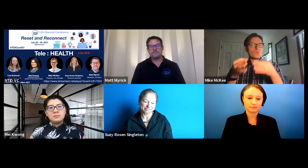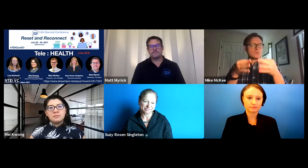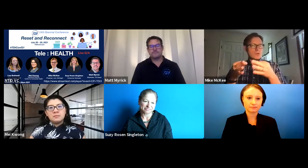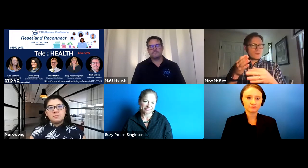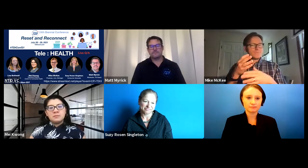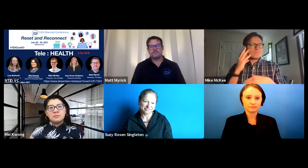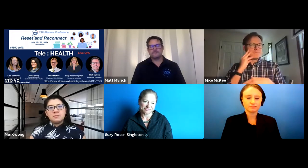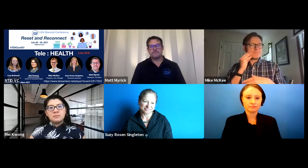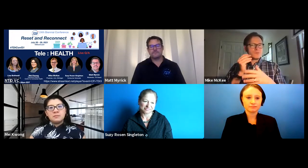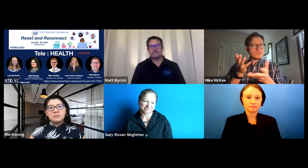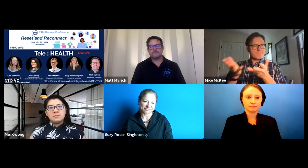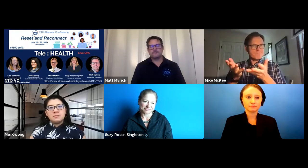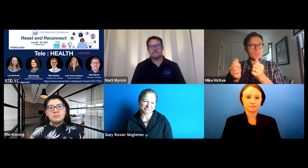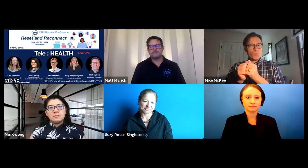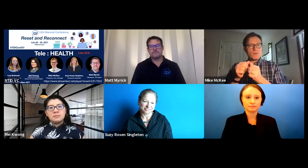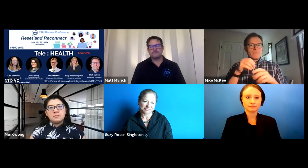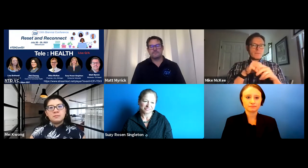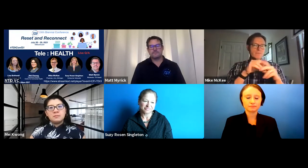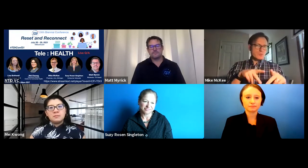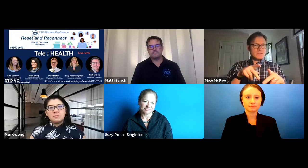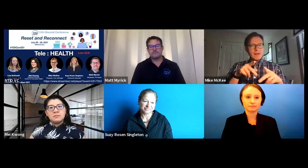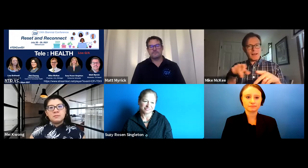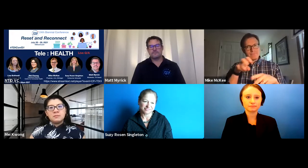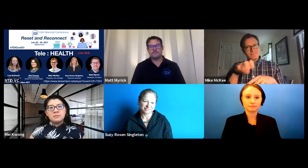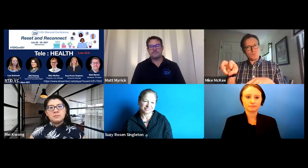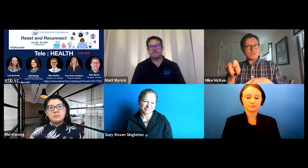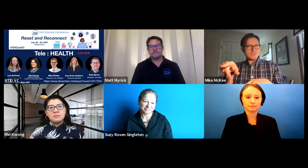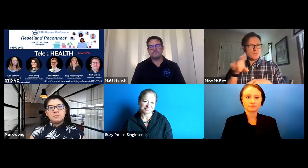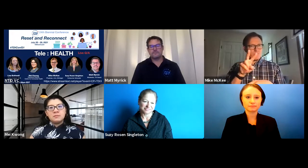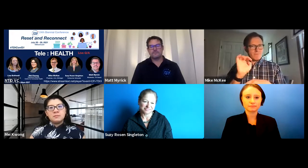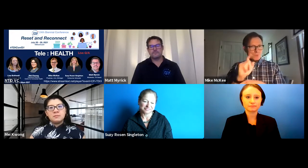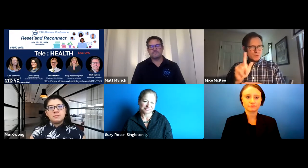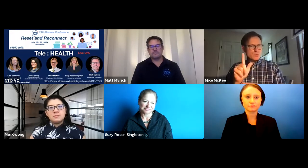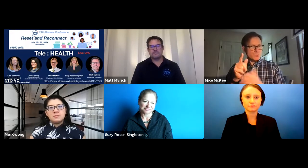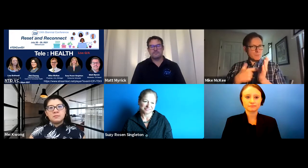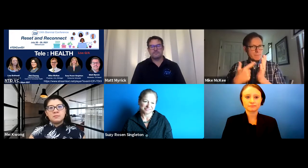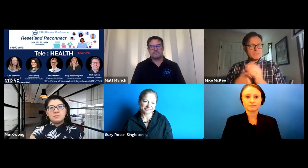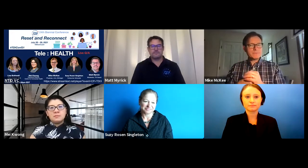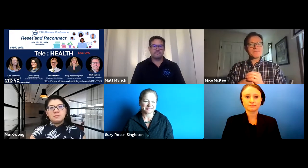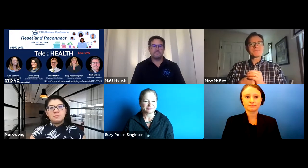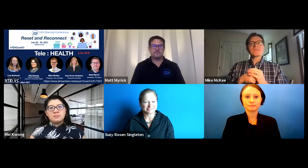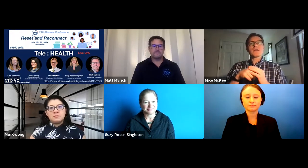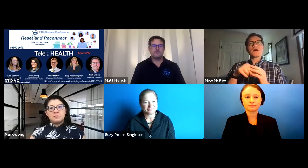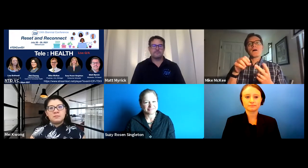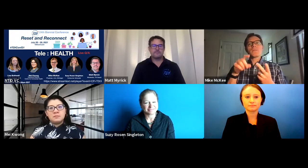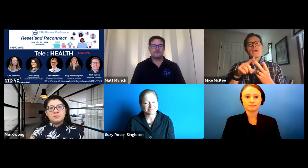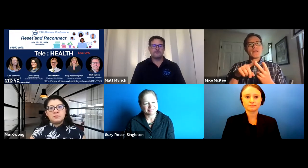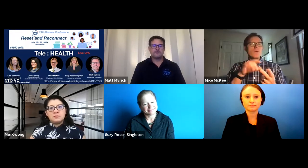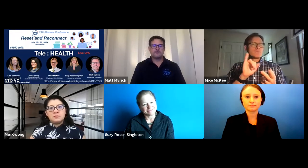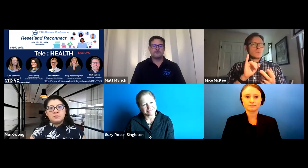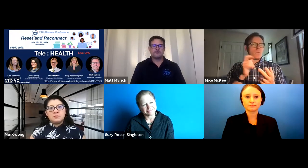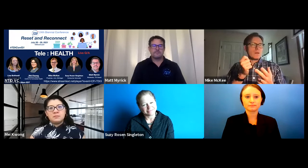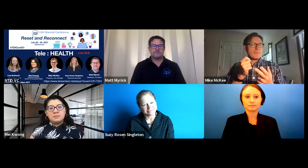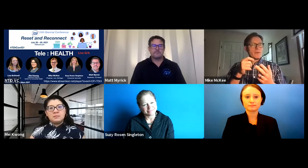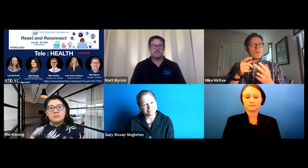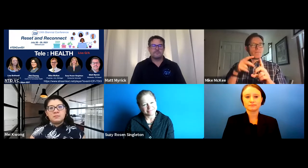I work as a physician there, and I'll talk about my experiences interacting with in-person and then now